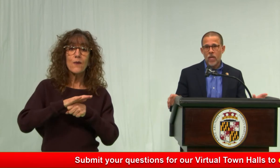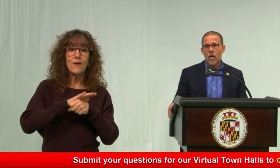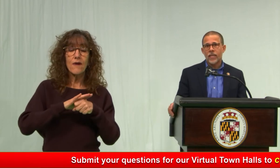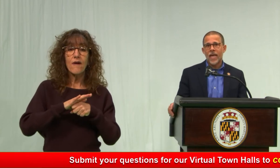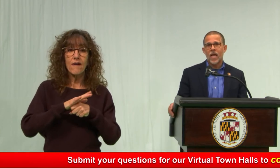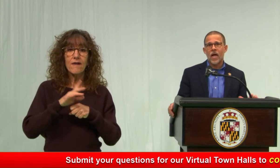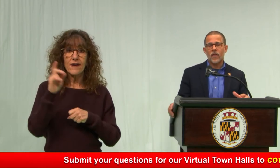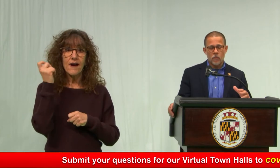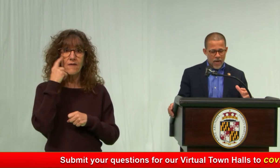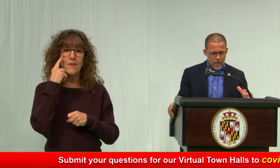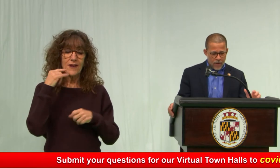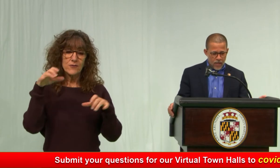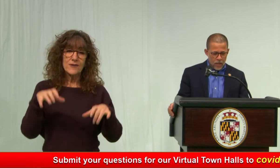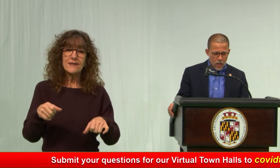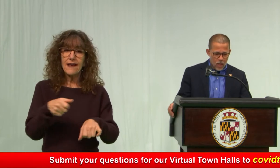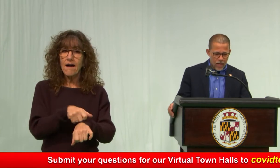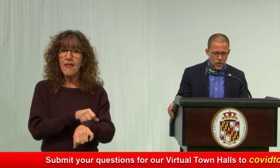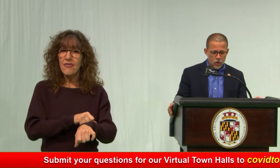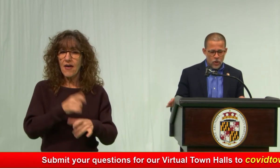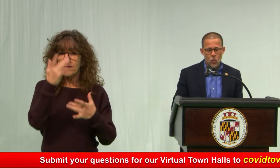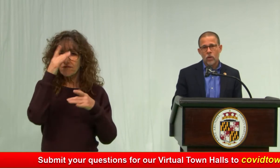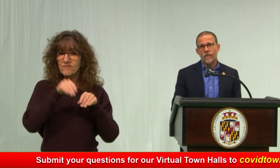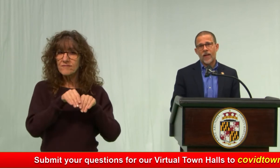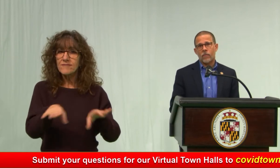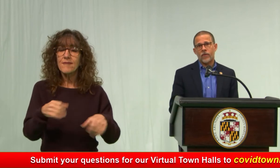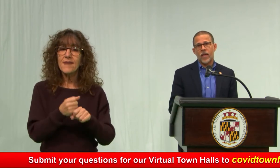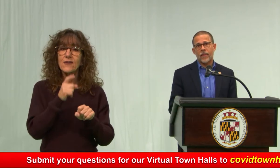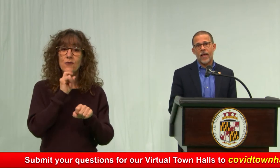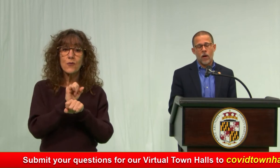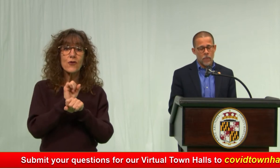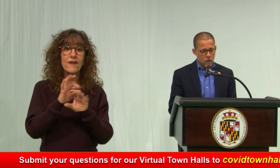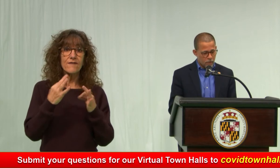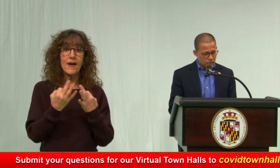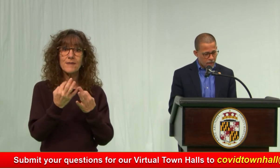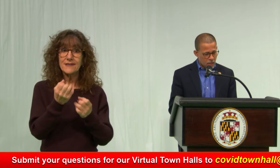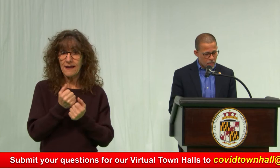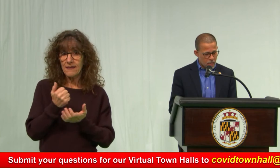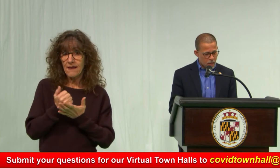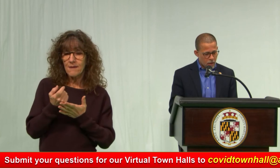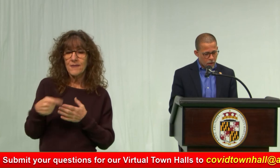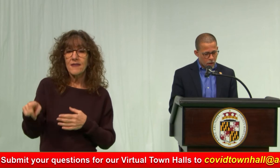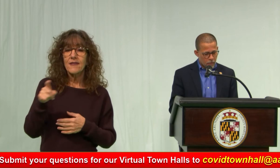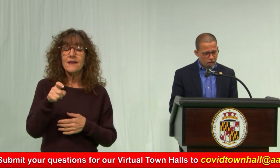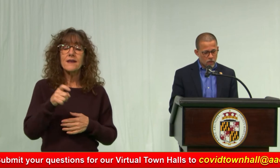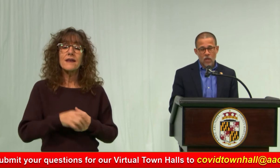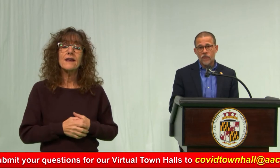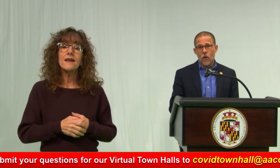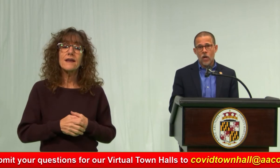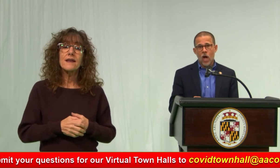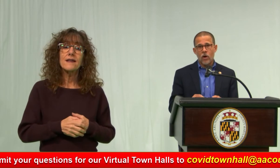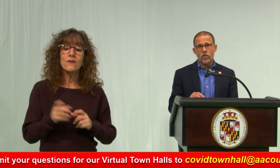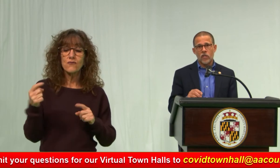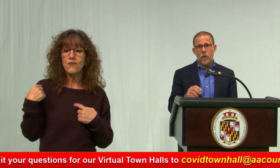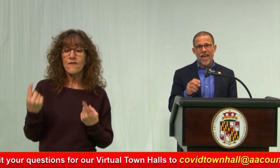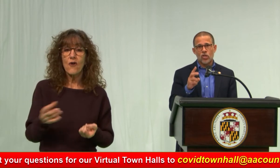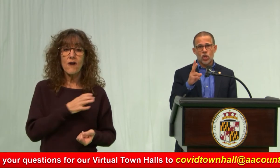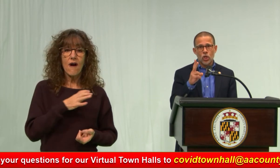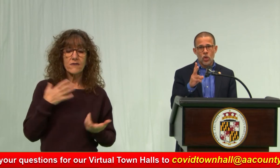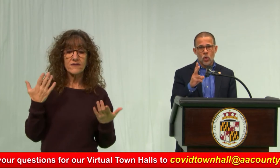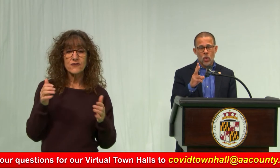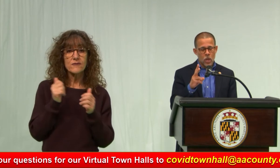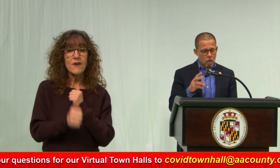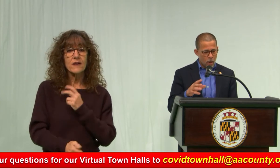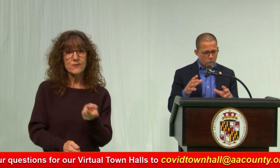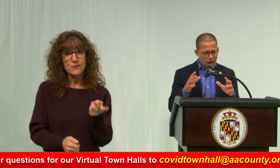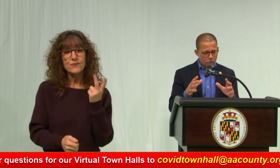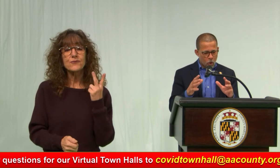as we take on this pandemic and ensure that working families get the help that they need. Thus far, Congress has passed